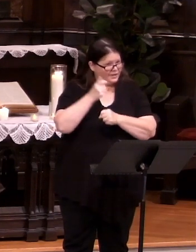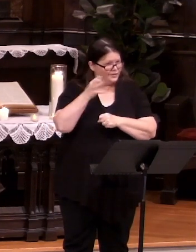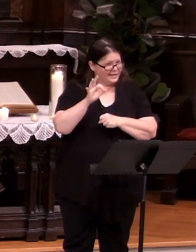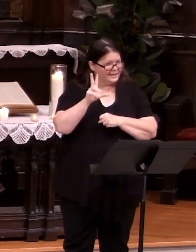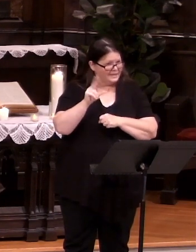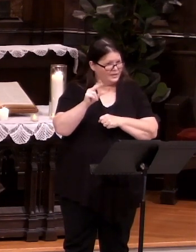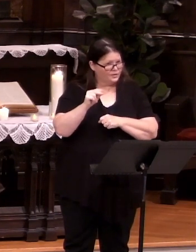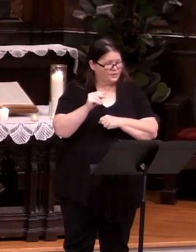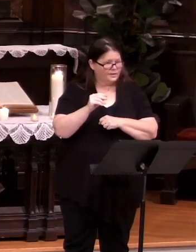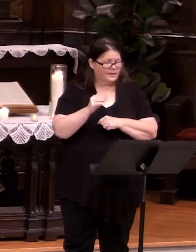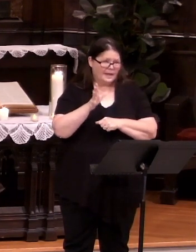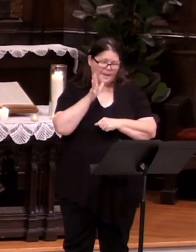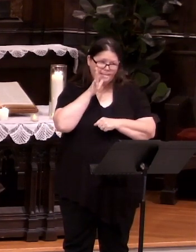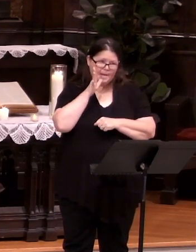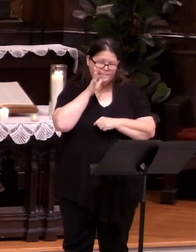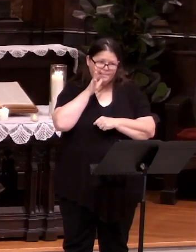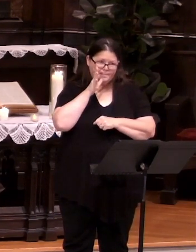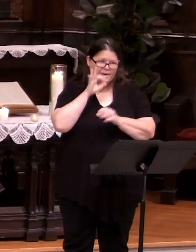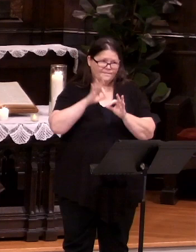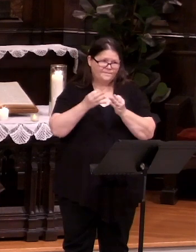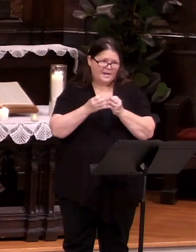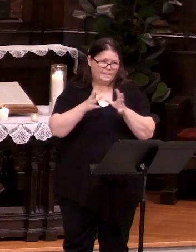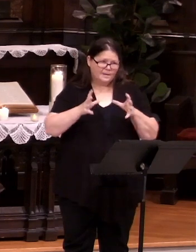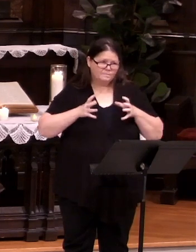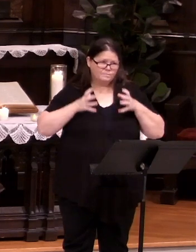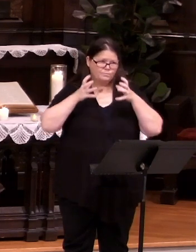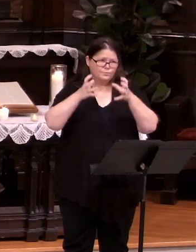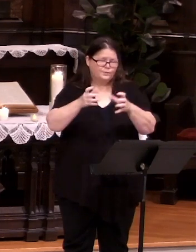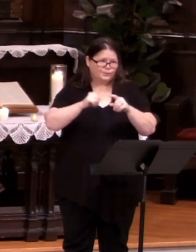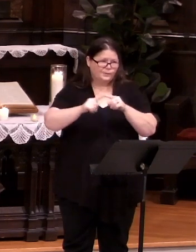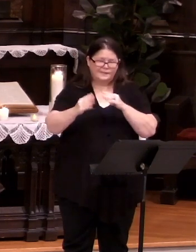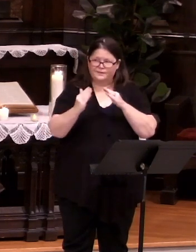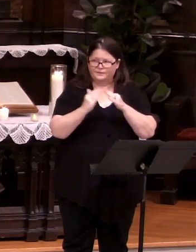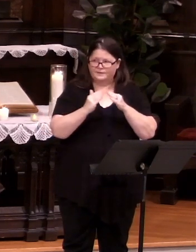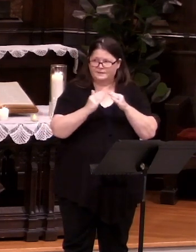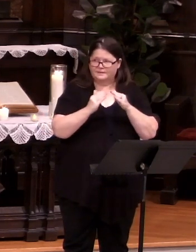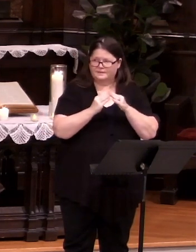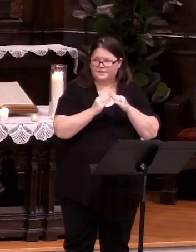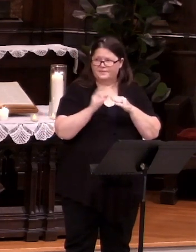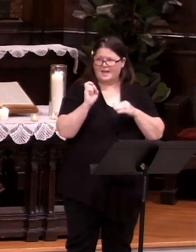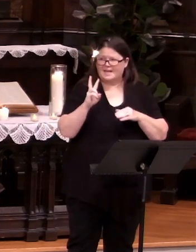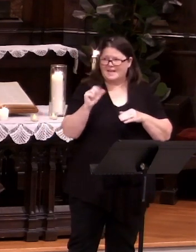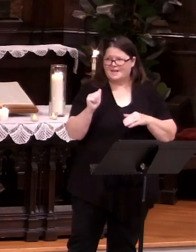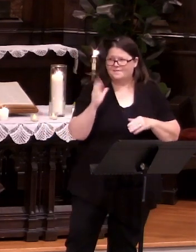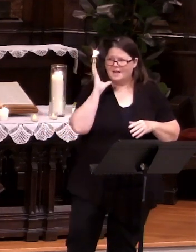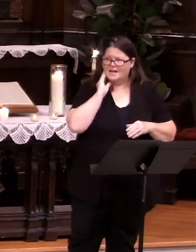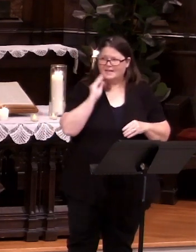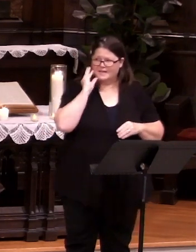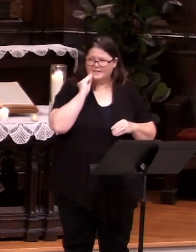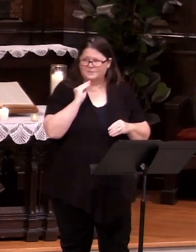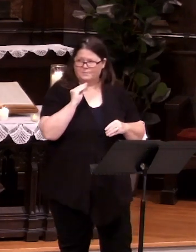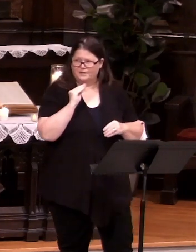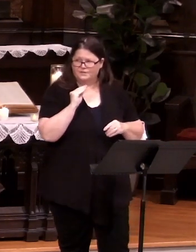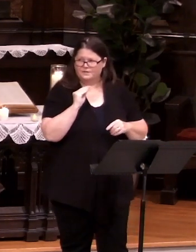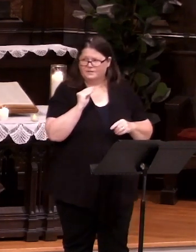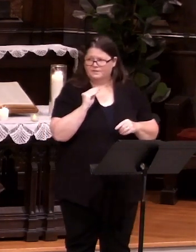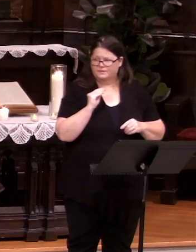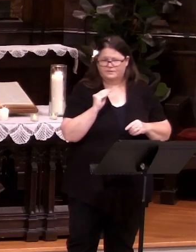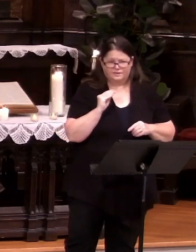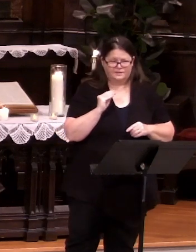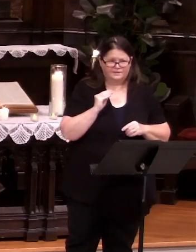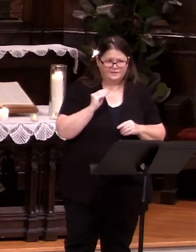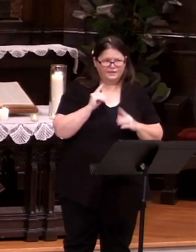Evita's mother, Juana, moved her family to the town of Junin, where Evita got a taste of what would be her first